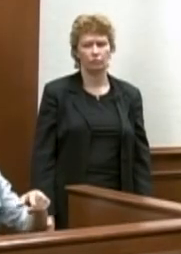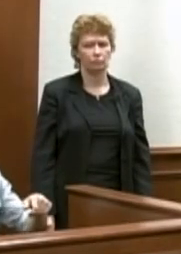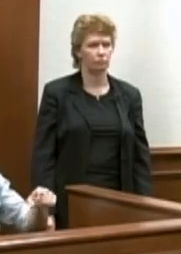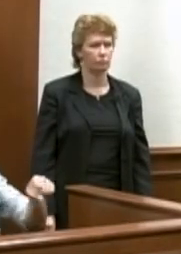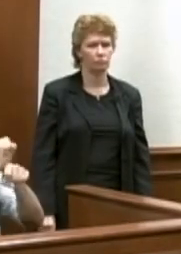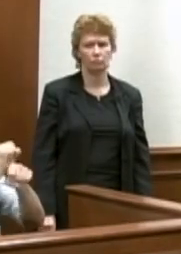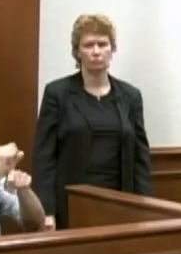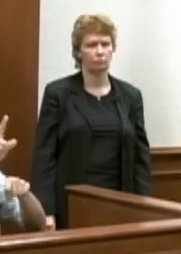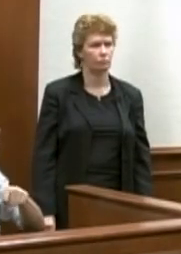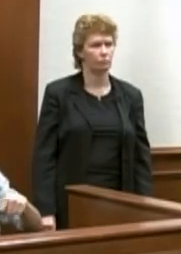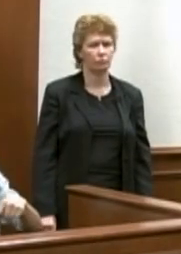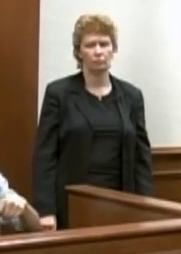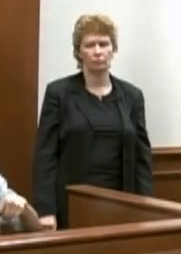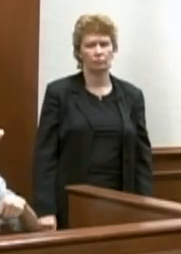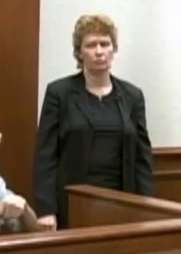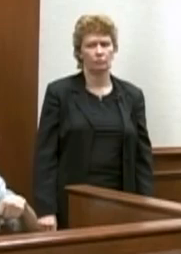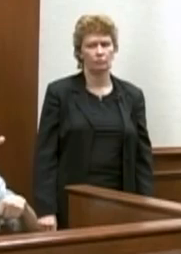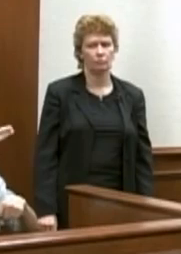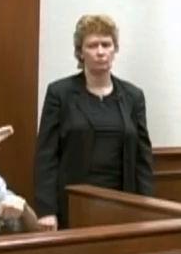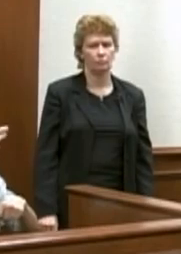Yes, I do.